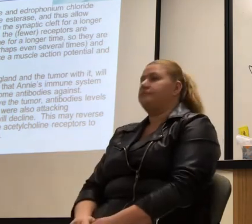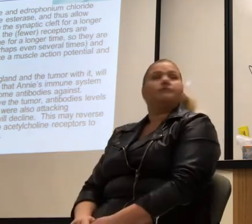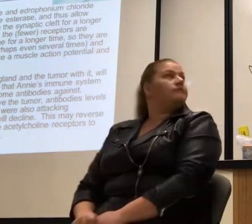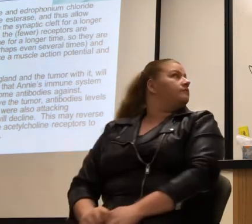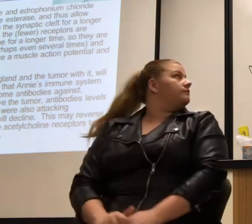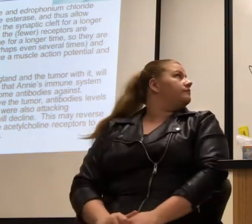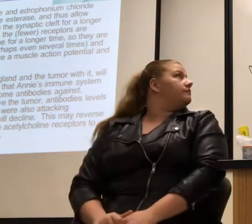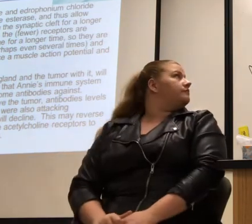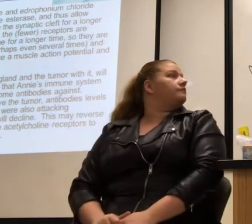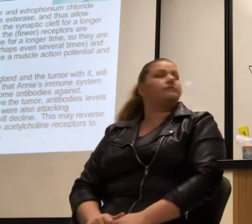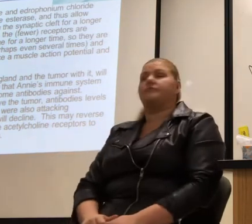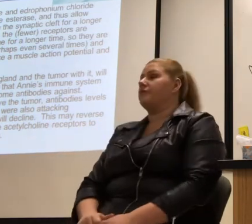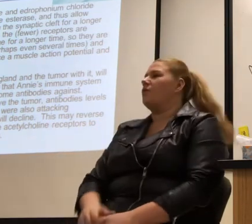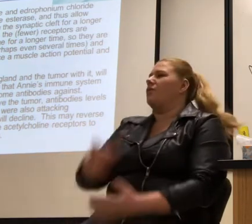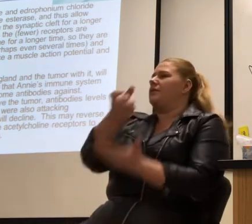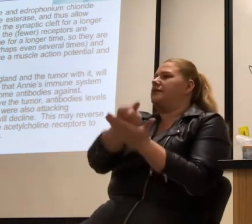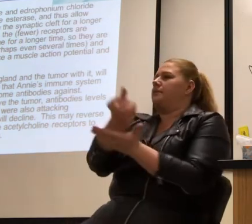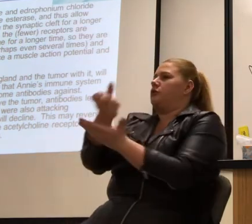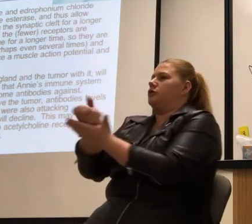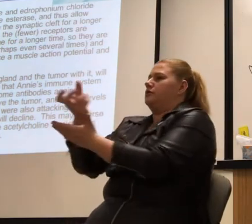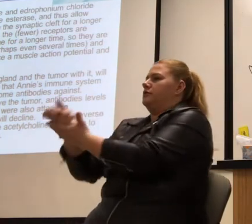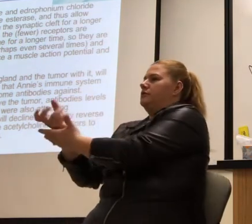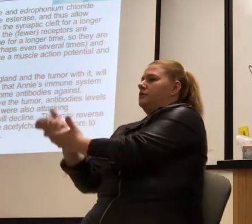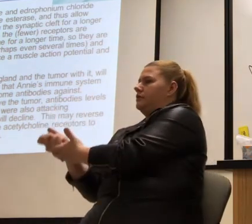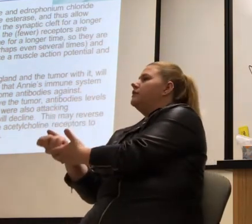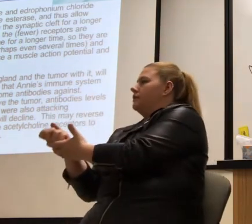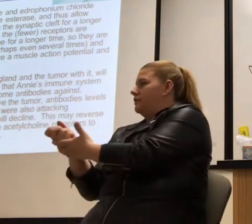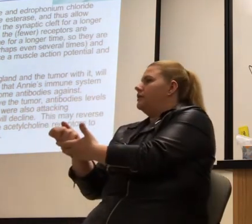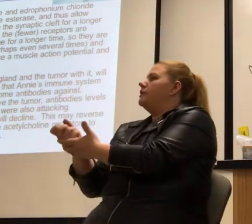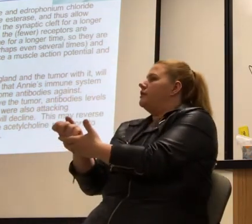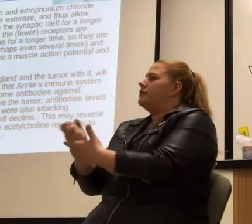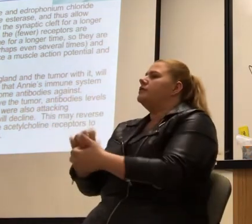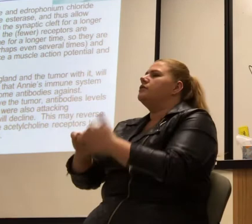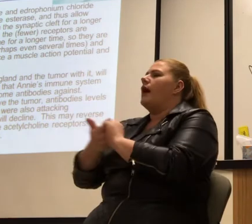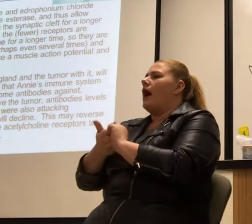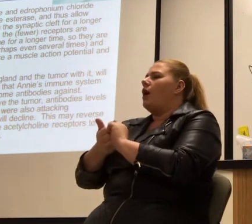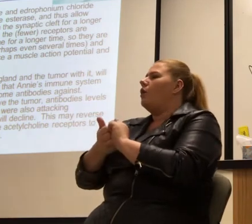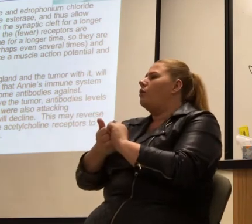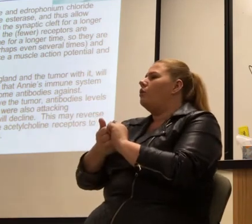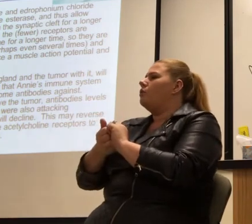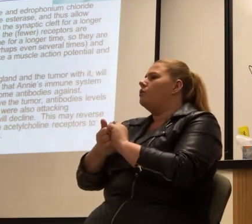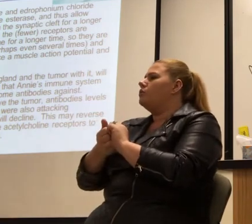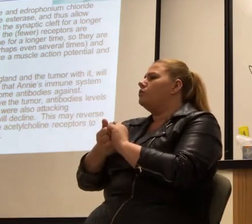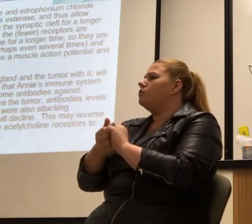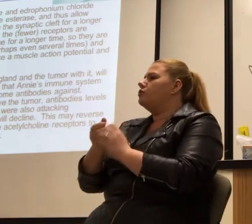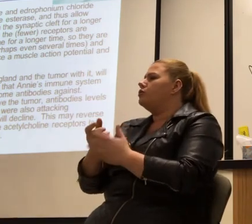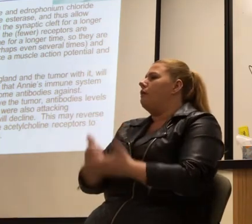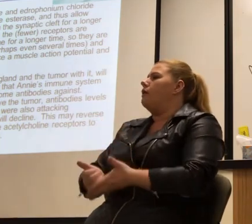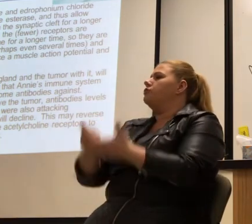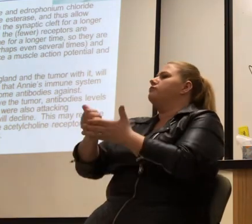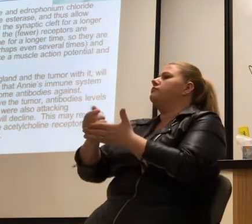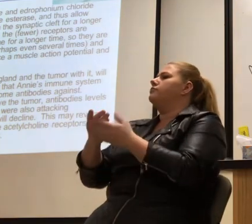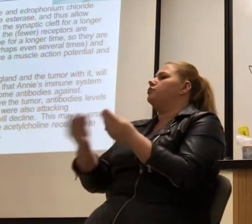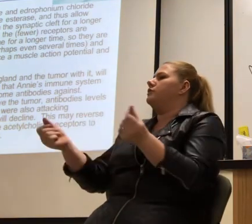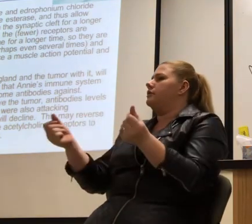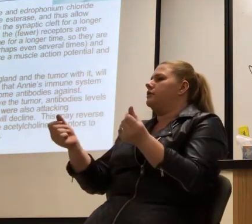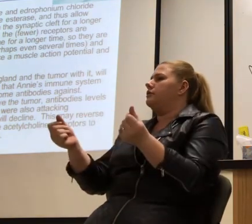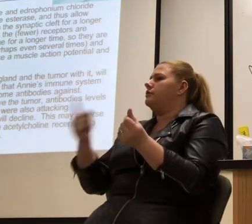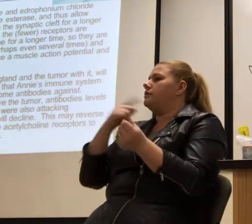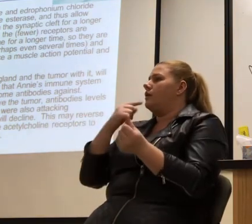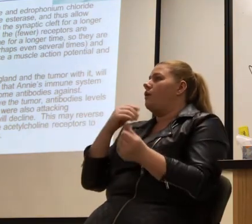And it's like, huh, only this one works. How you treat it is, let's let this one work